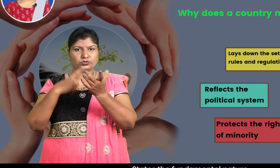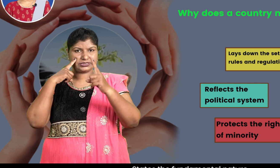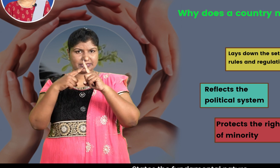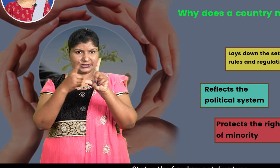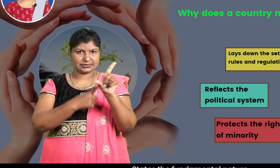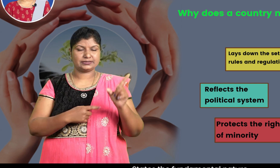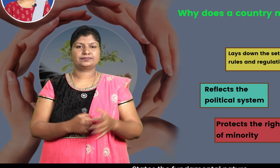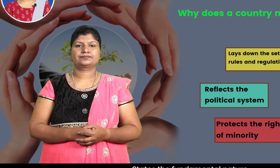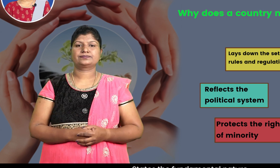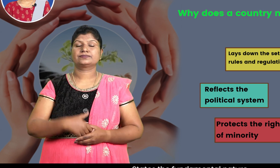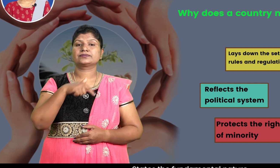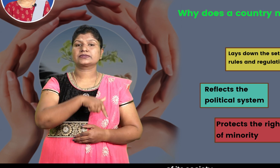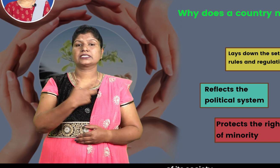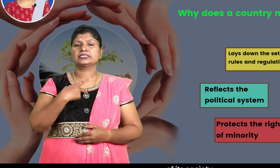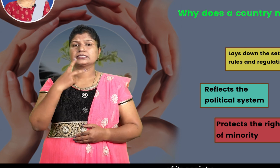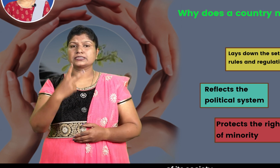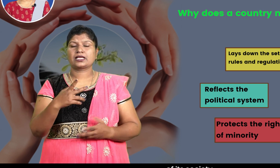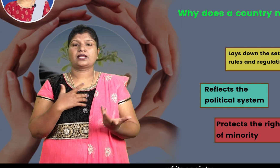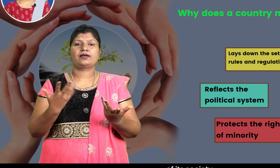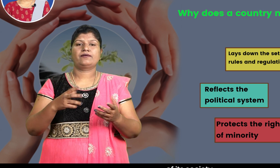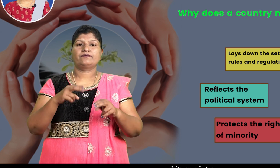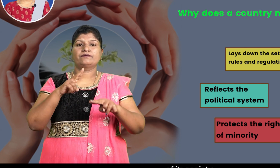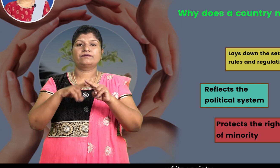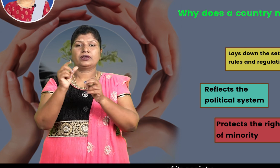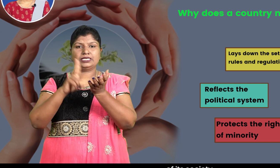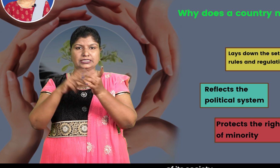states the fundamental nature of its society,